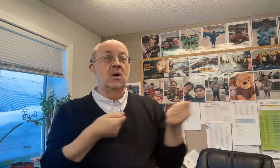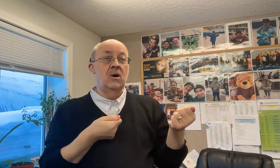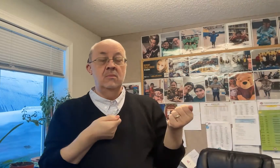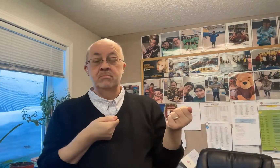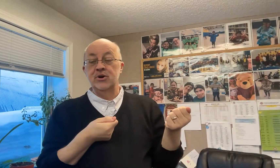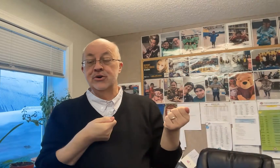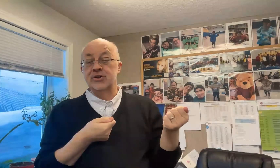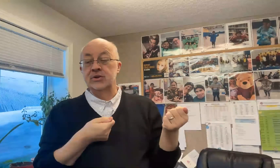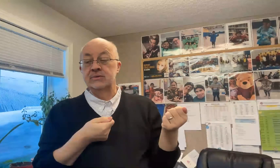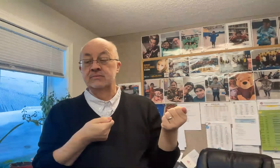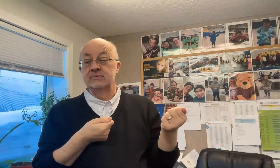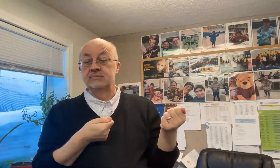pull,